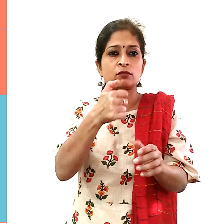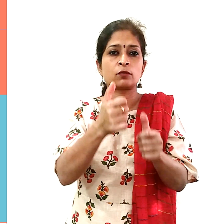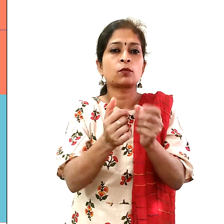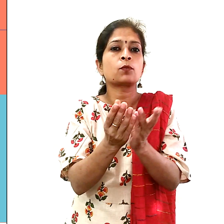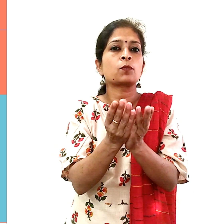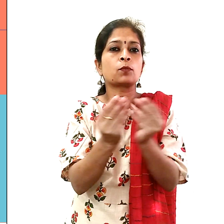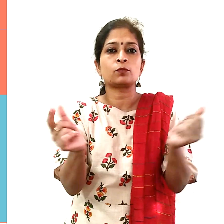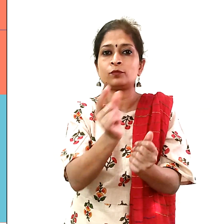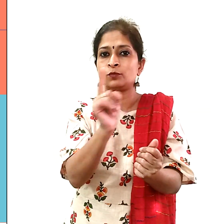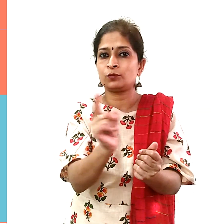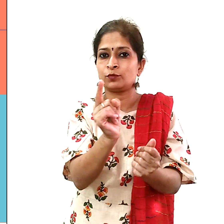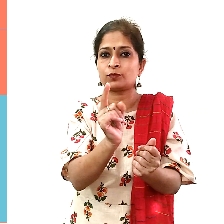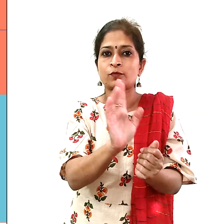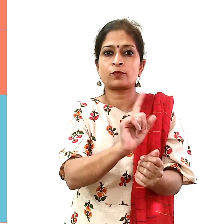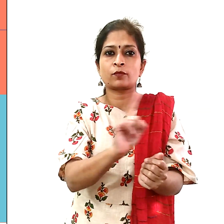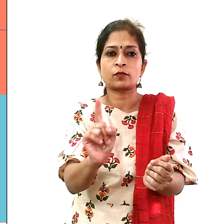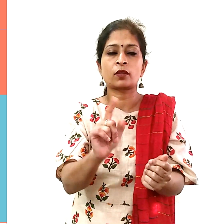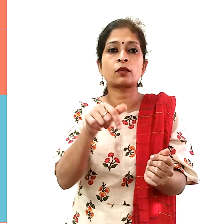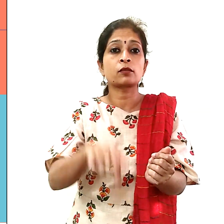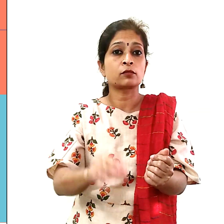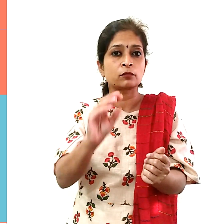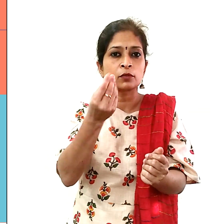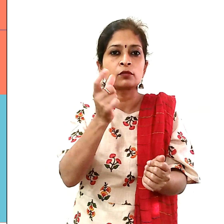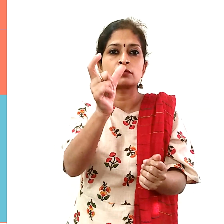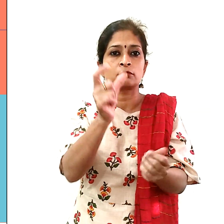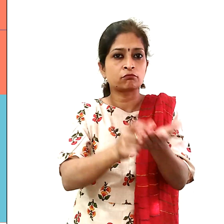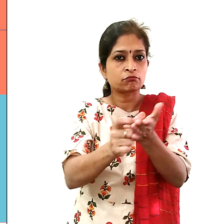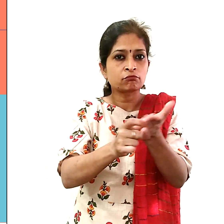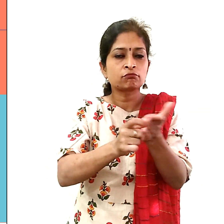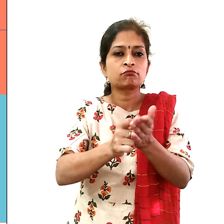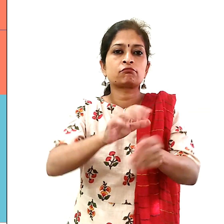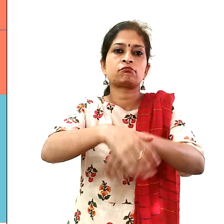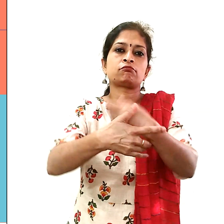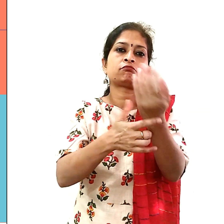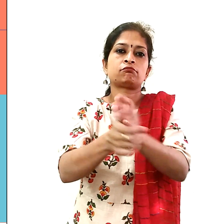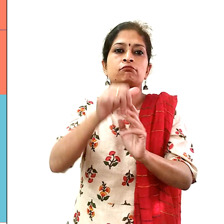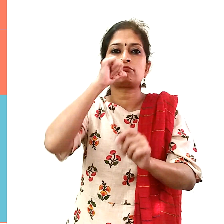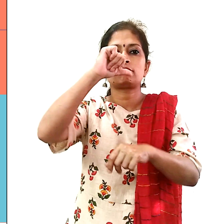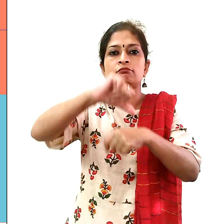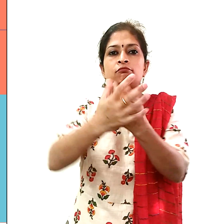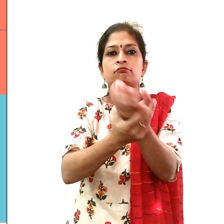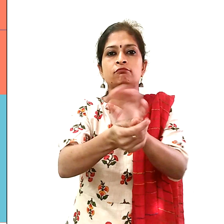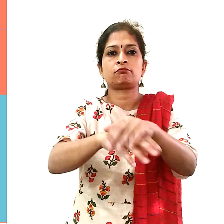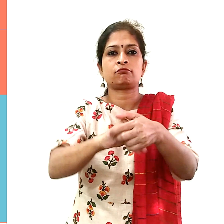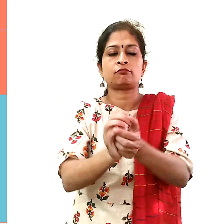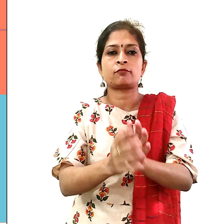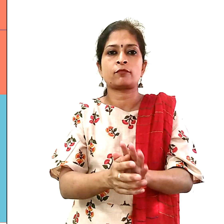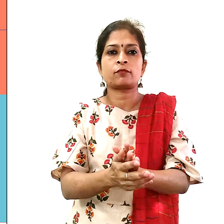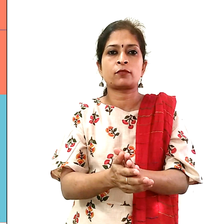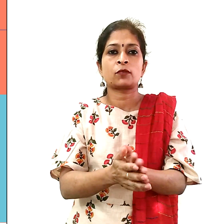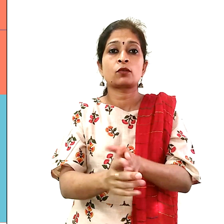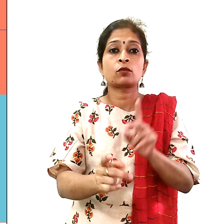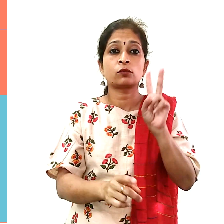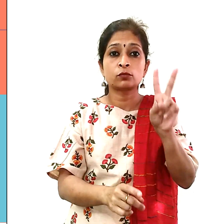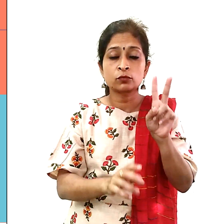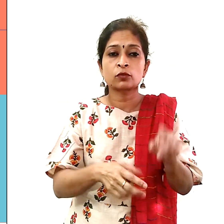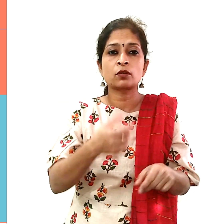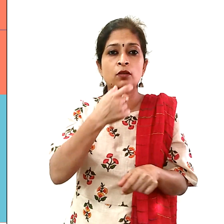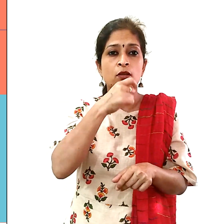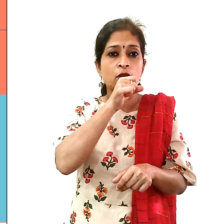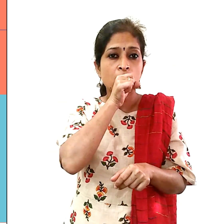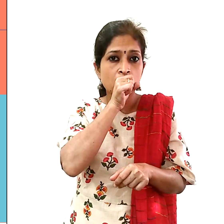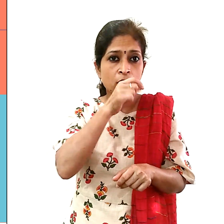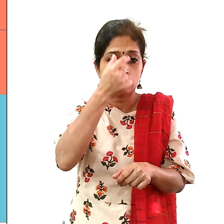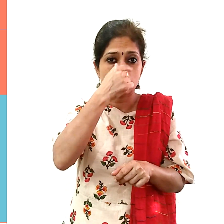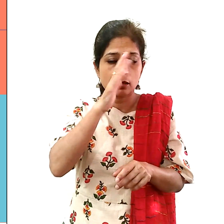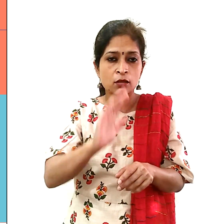not use alcohol-based hand sanitizer, but wash hands preferably with soap and water. 2. While